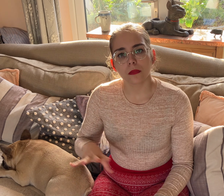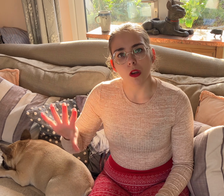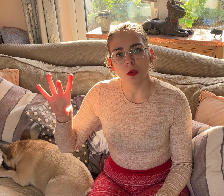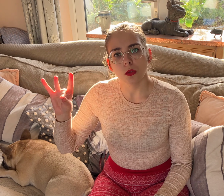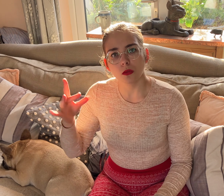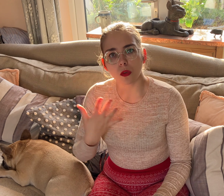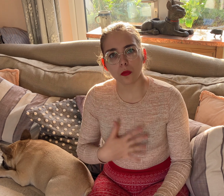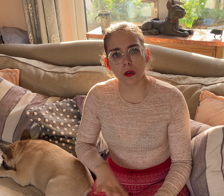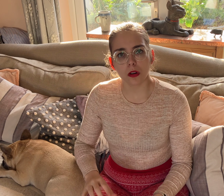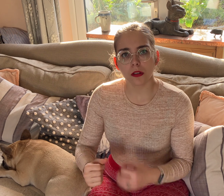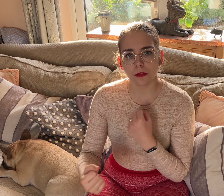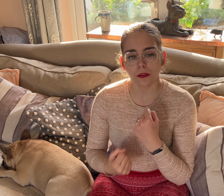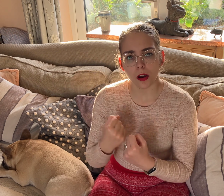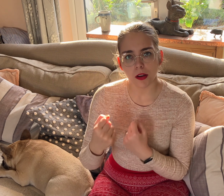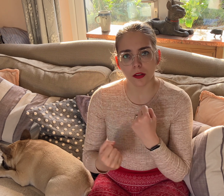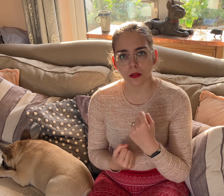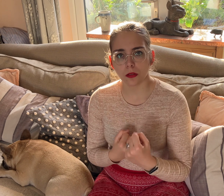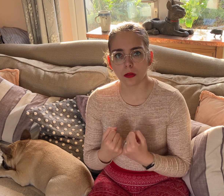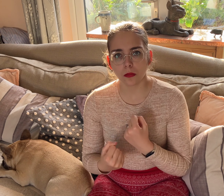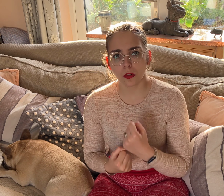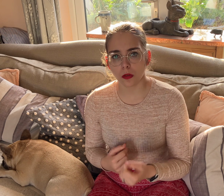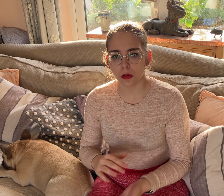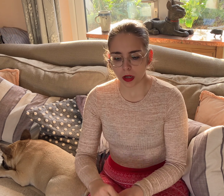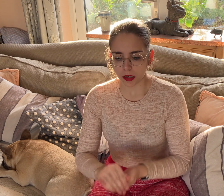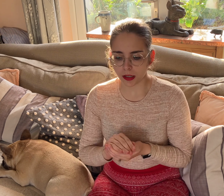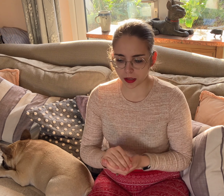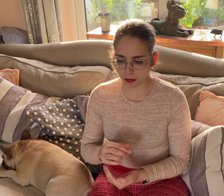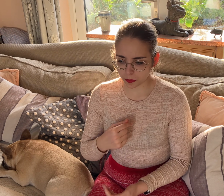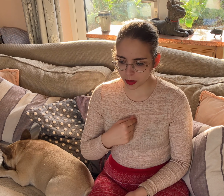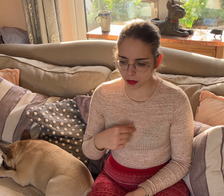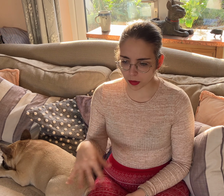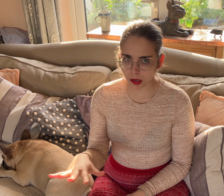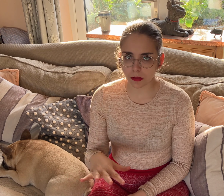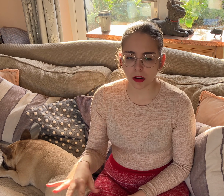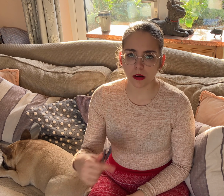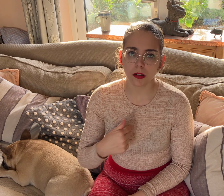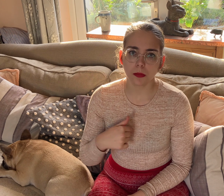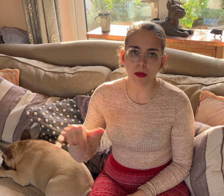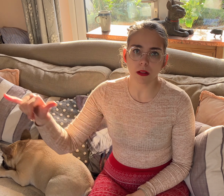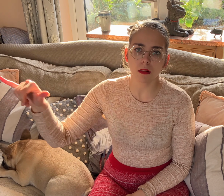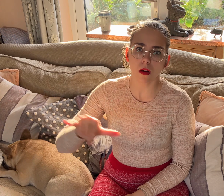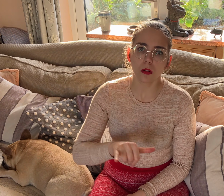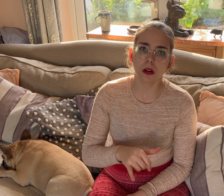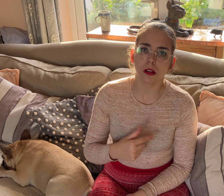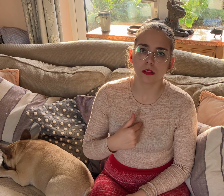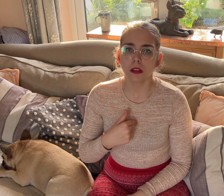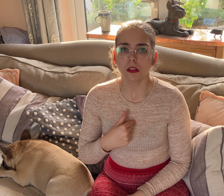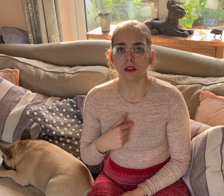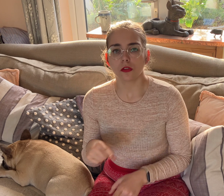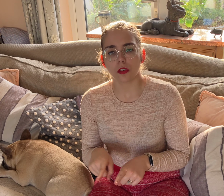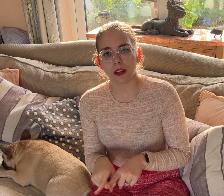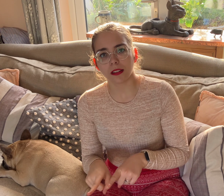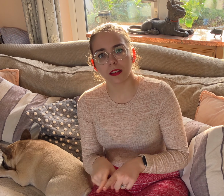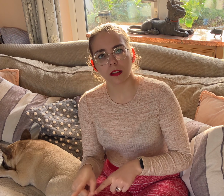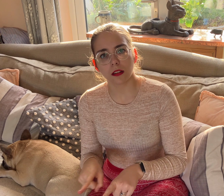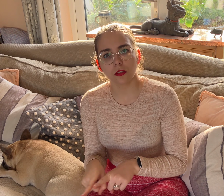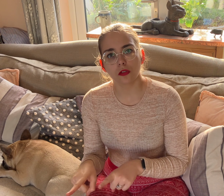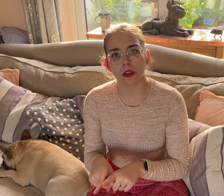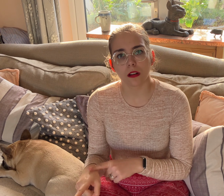Don't wanna fight no more. Keep me where I belong. I tried then I tried.